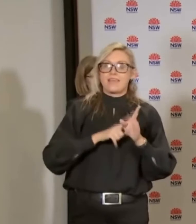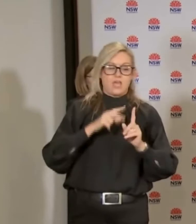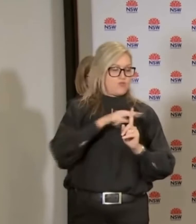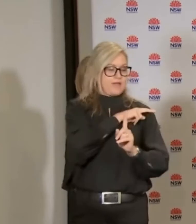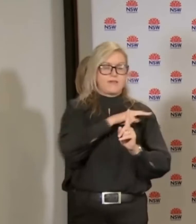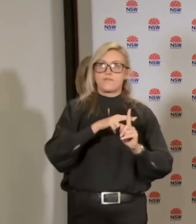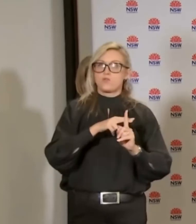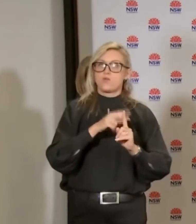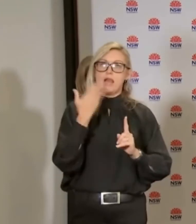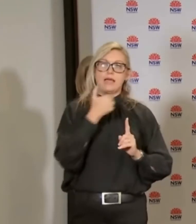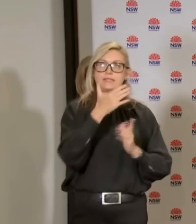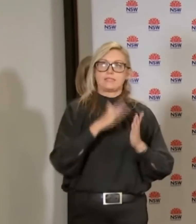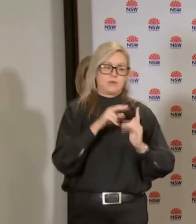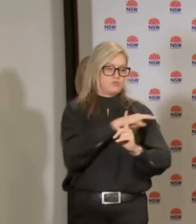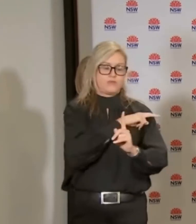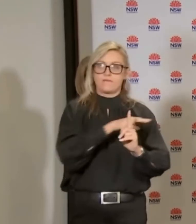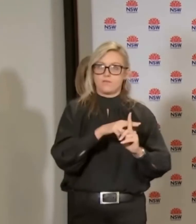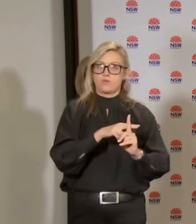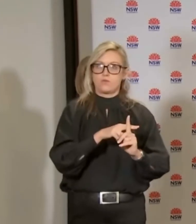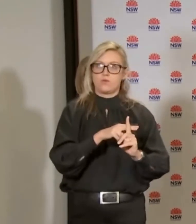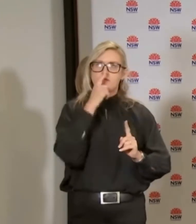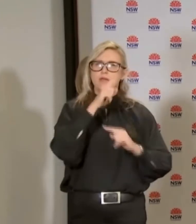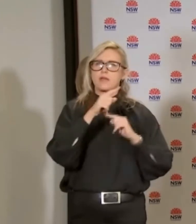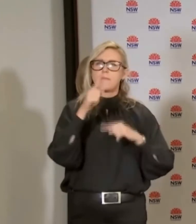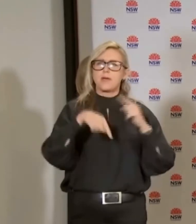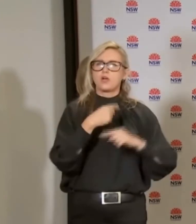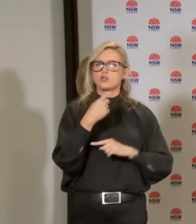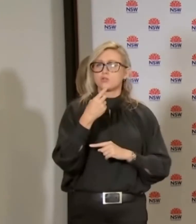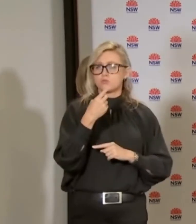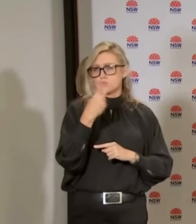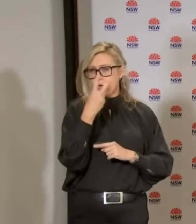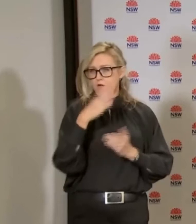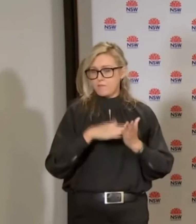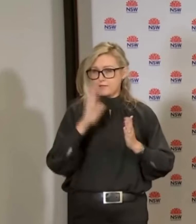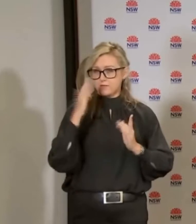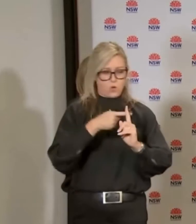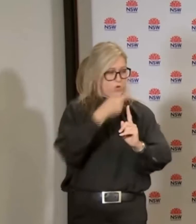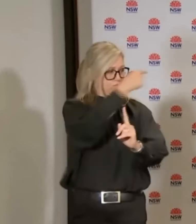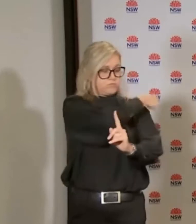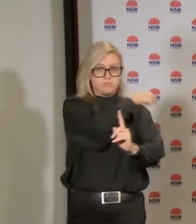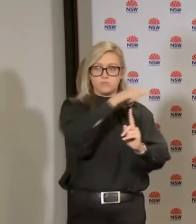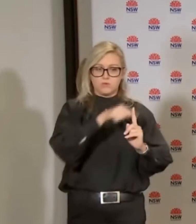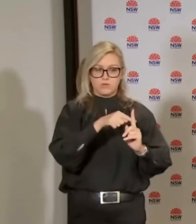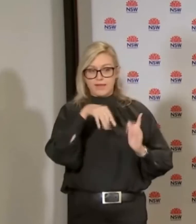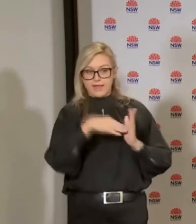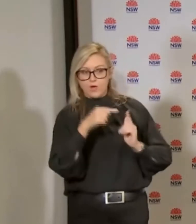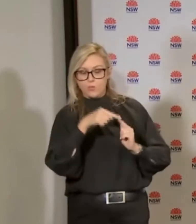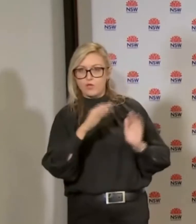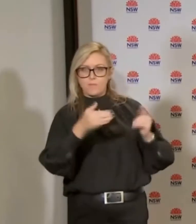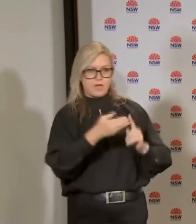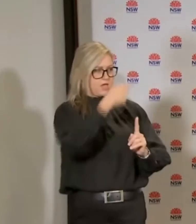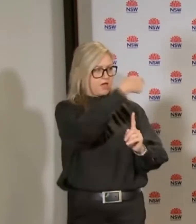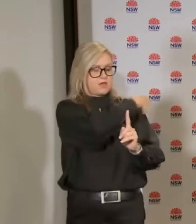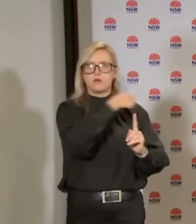were 12 months ago, New South Wales is in incredibly positive shape, and that's because of the investments that we've made in our